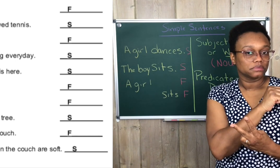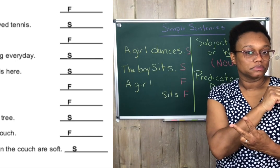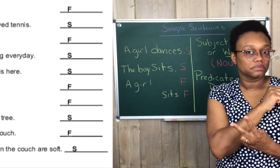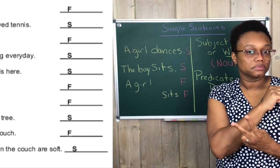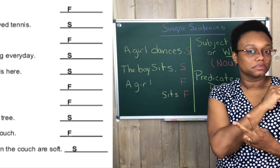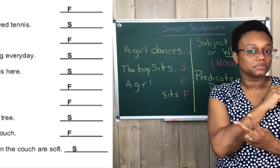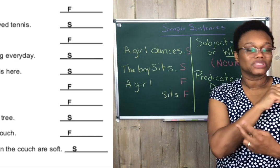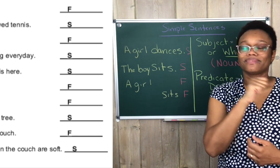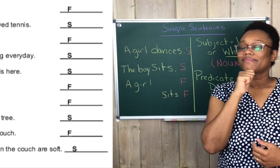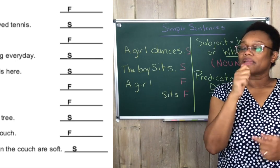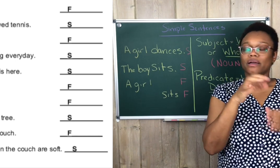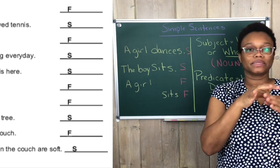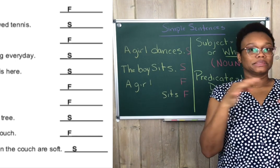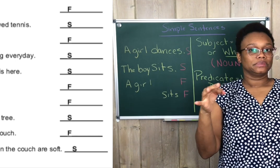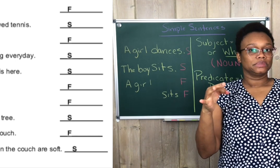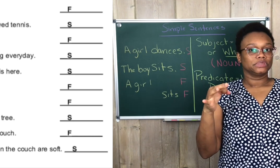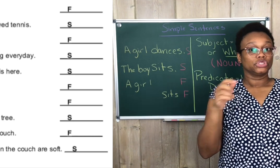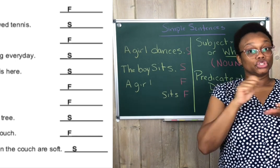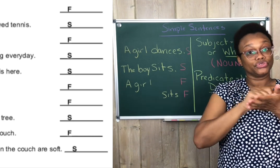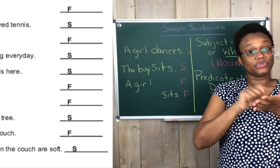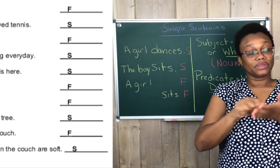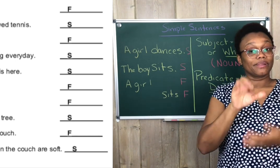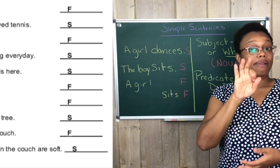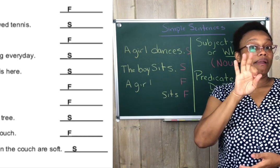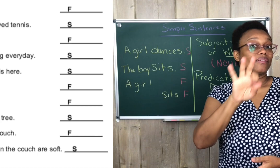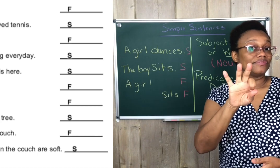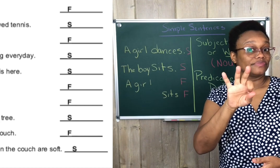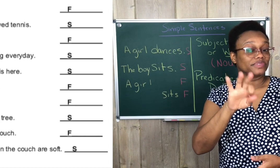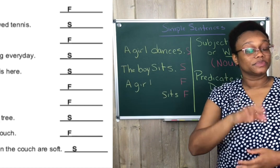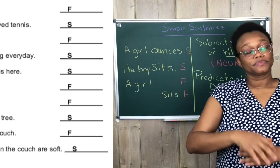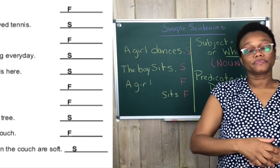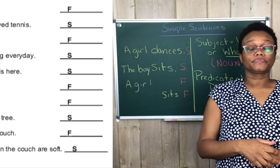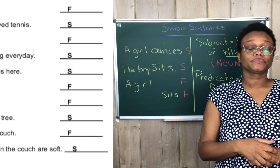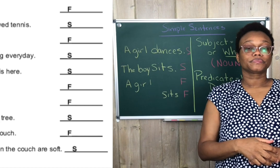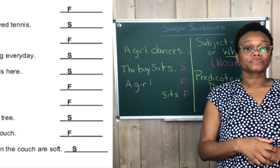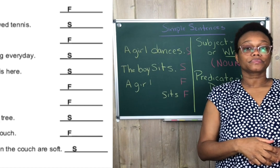So since it's missing the subject, it is not a sentence. So you would write F.